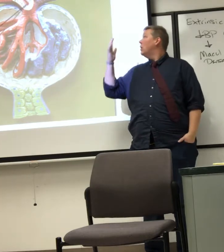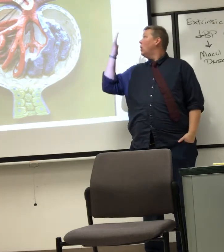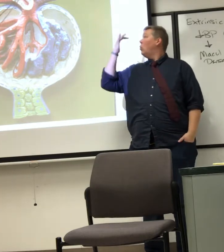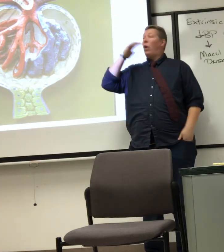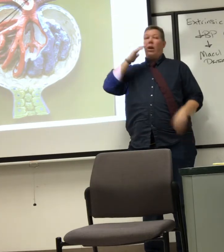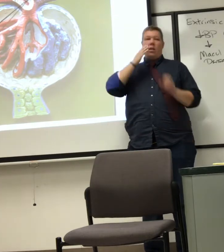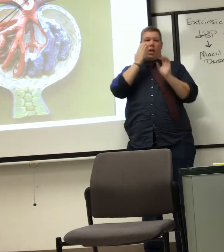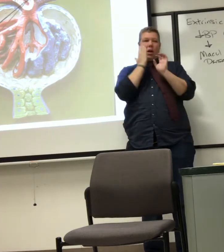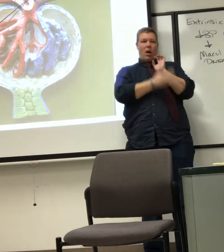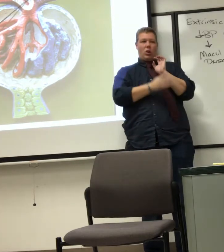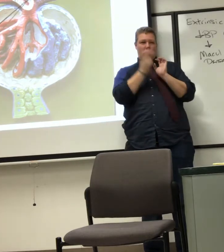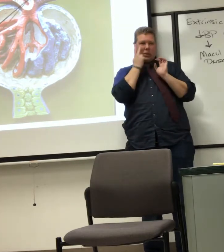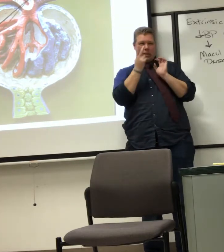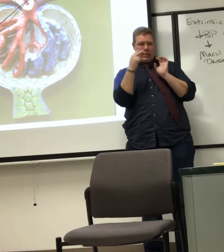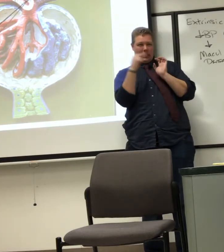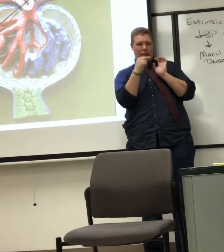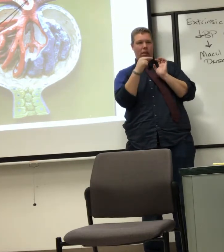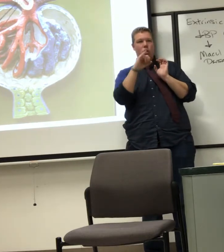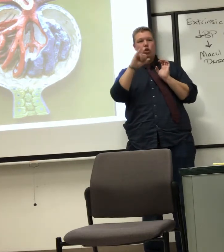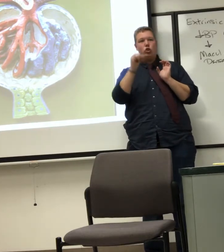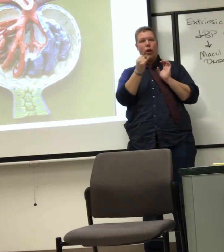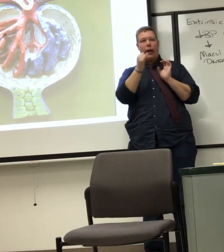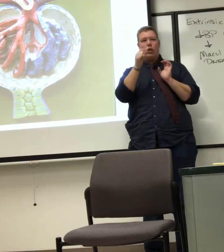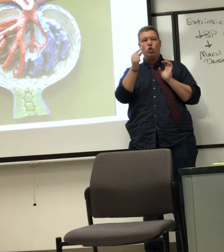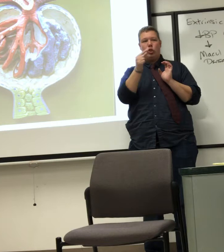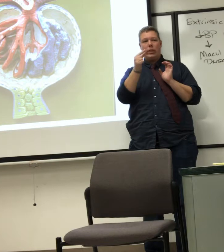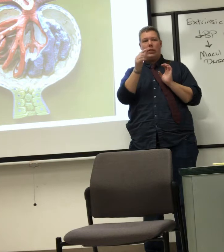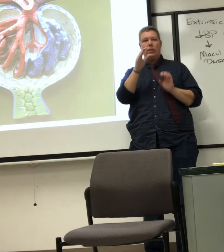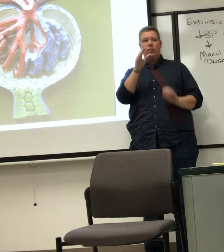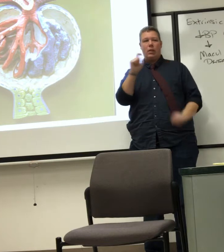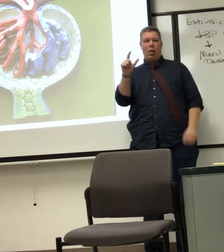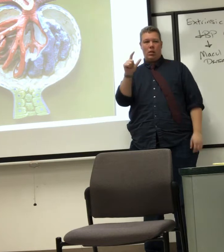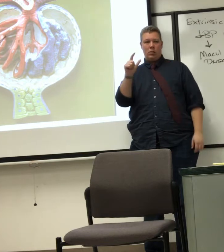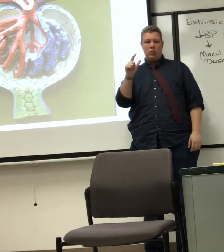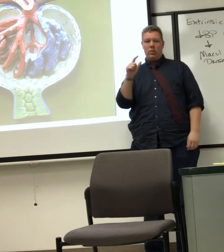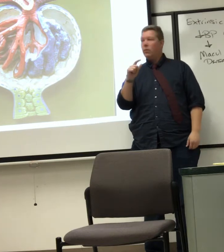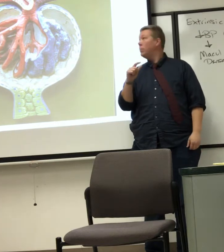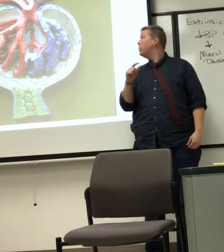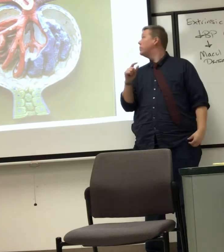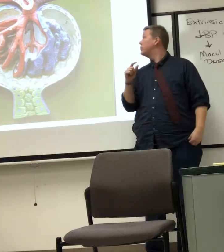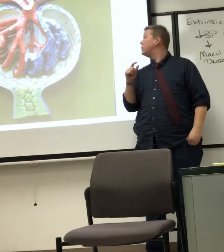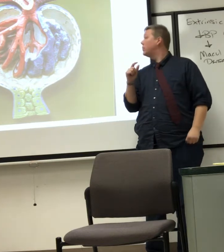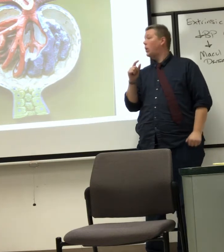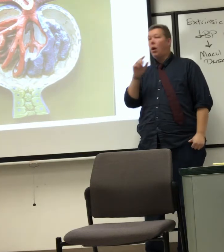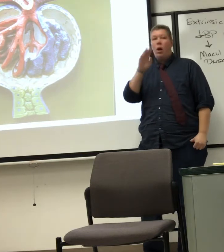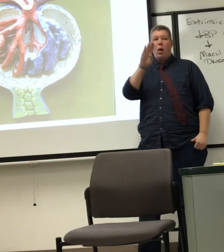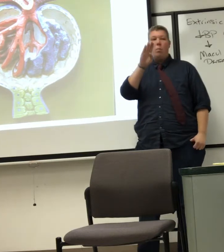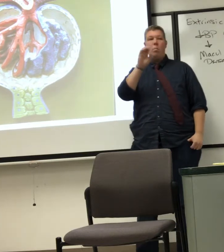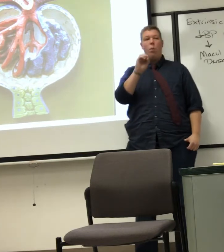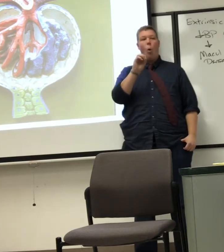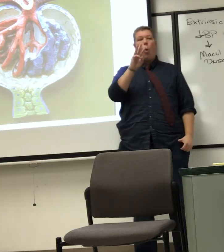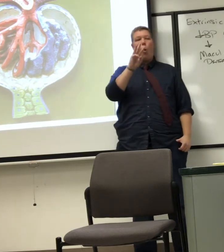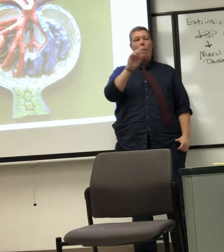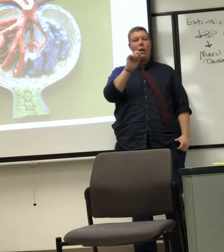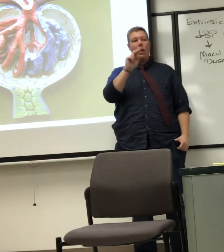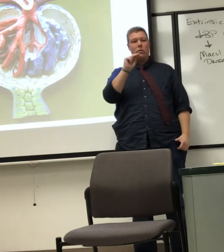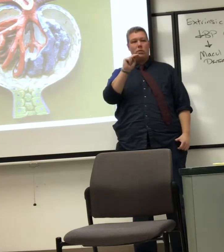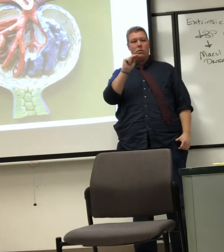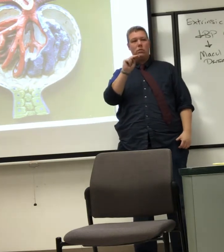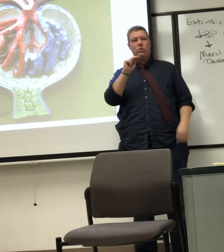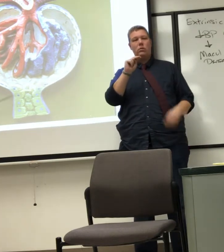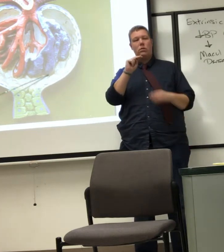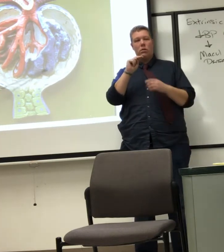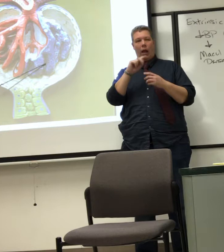cut that away, these are the JG cells. Those are glomerular capillaries. Now Bowman's capsule has two layers, a parietal and